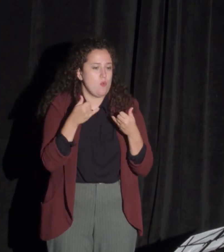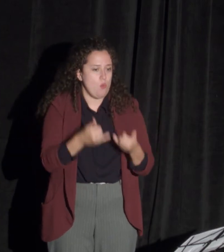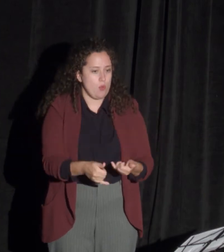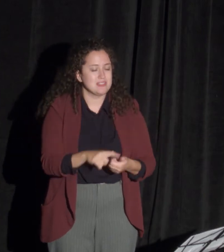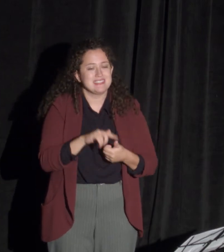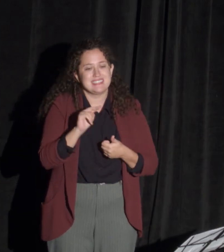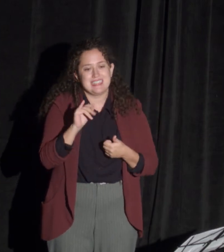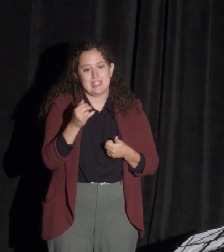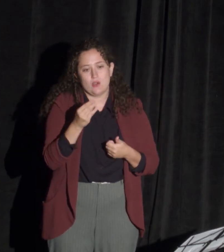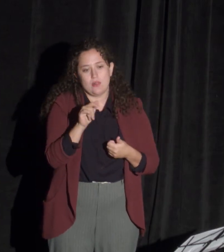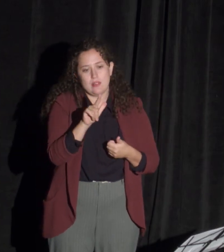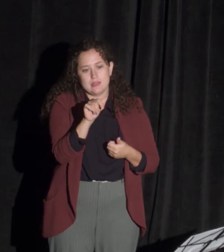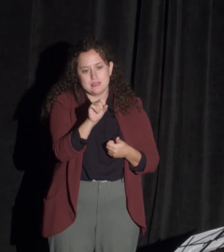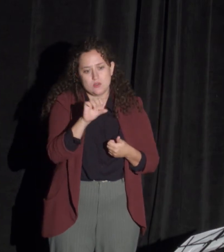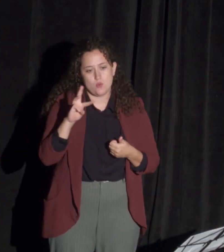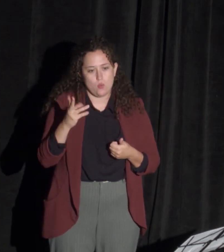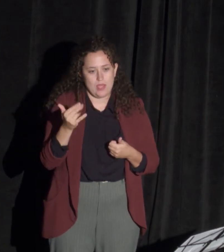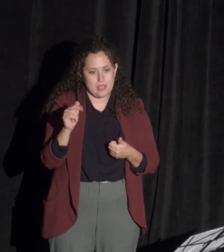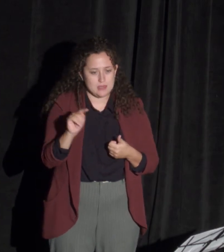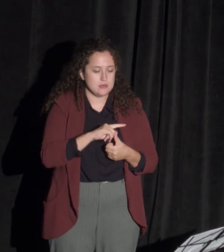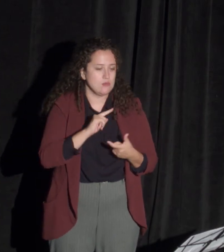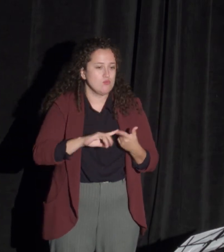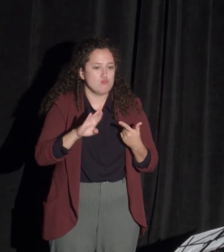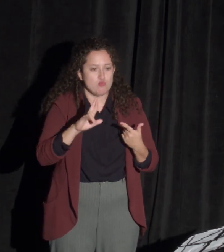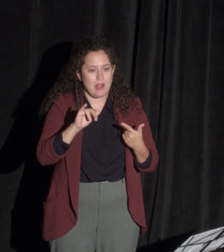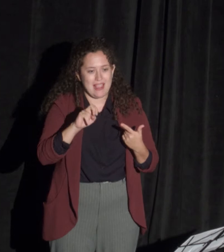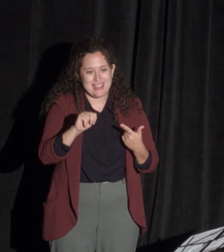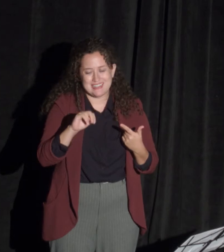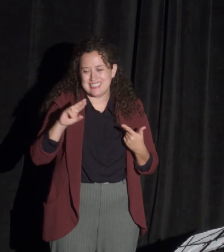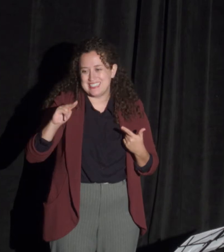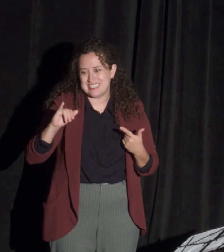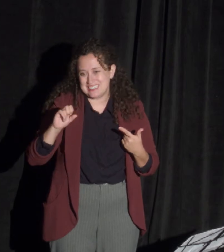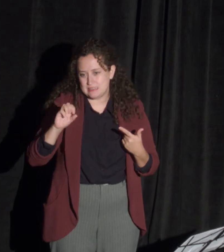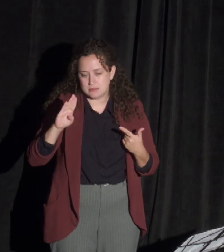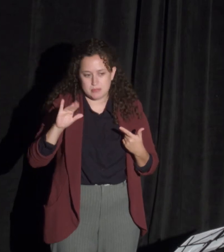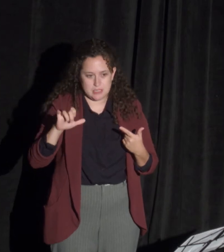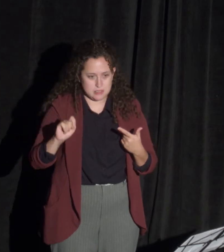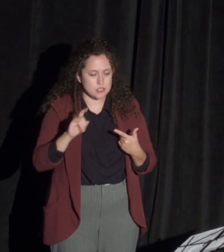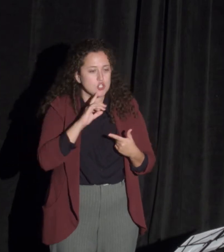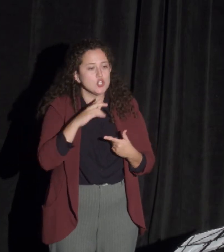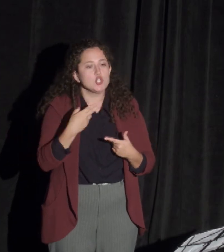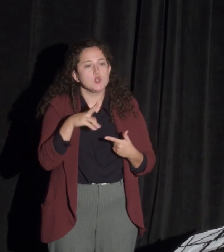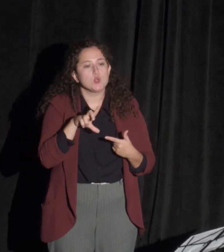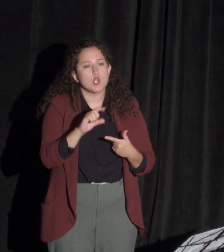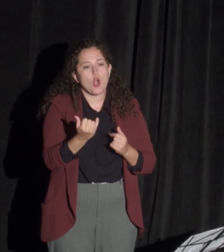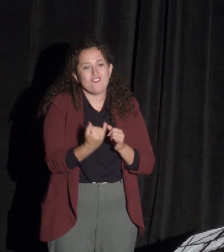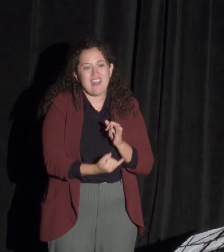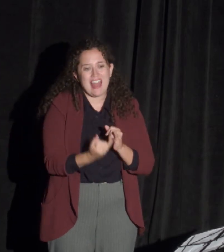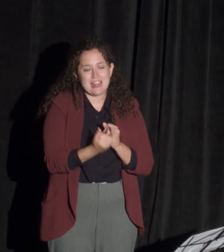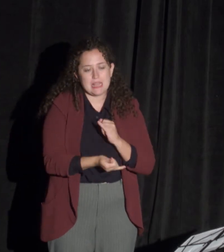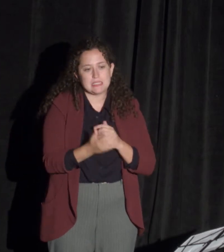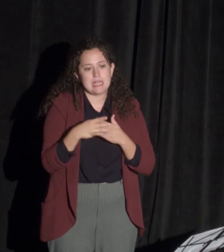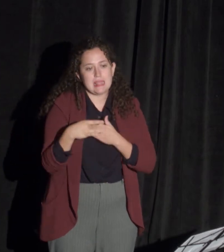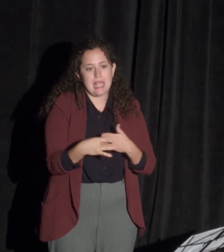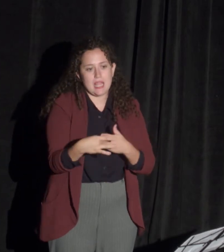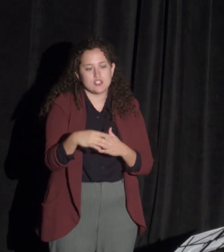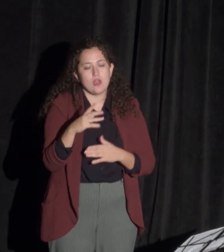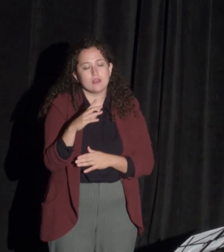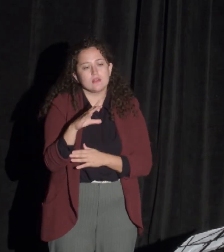heads Jesse Lipp and Brian Nisbet, Hugo finalist liaison Cassidy, and deputy liaison